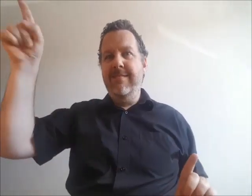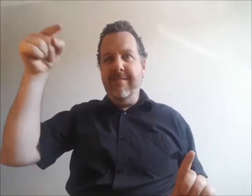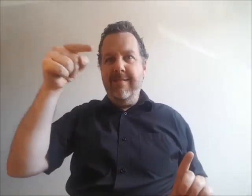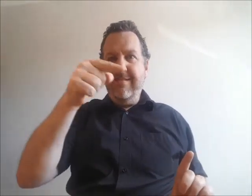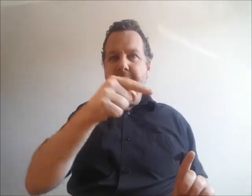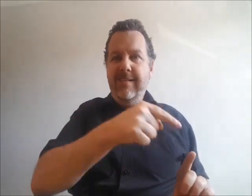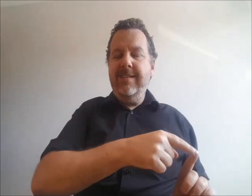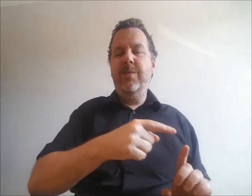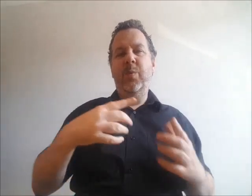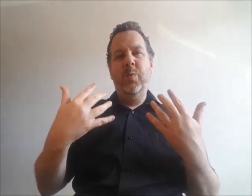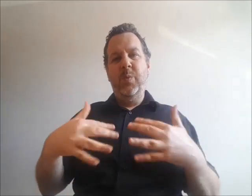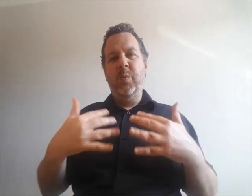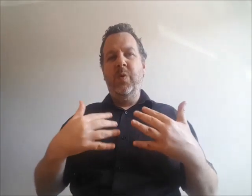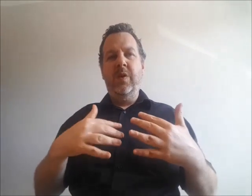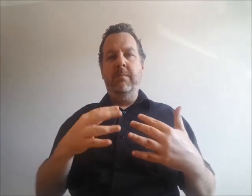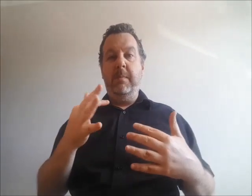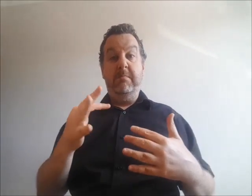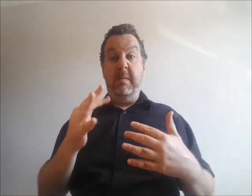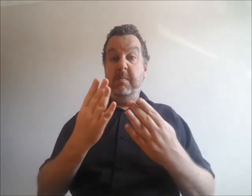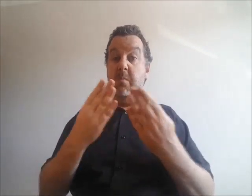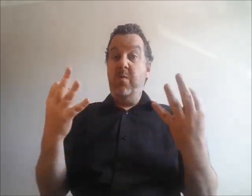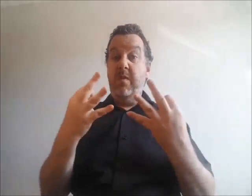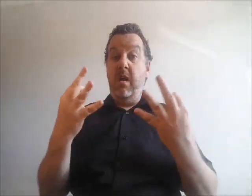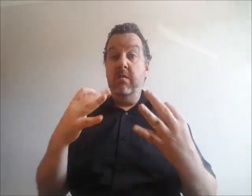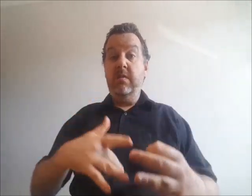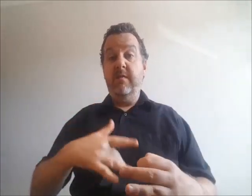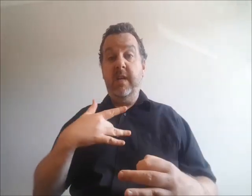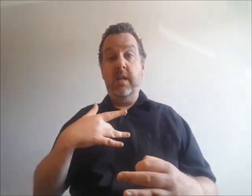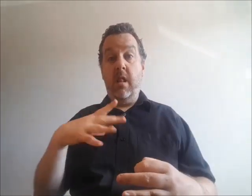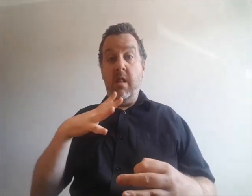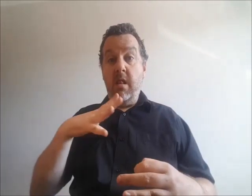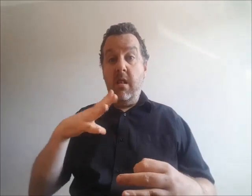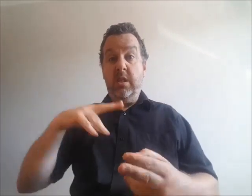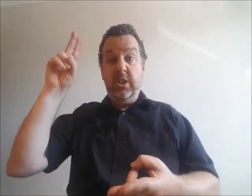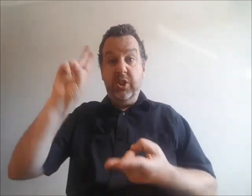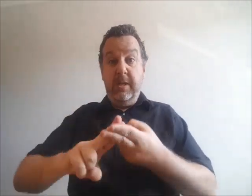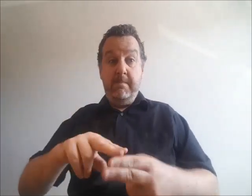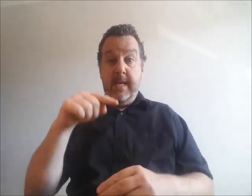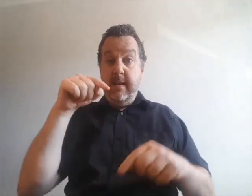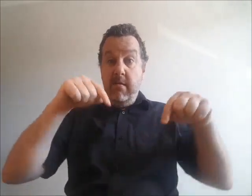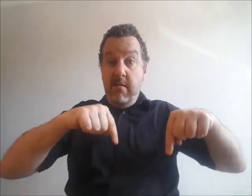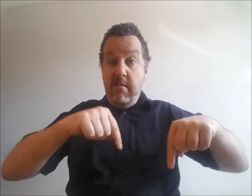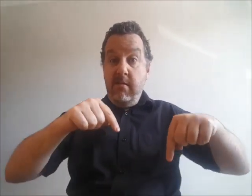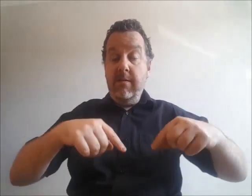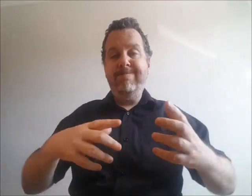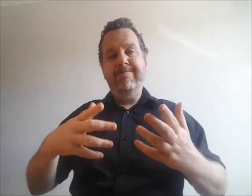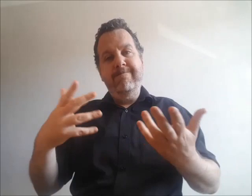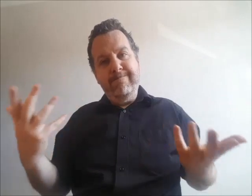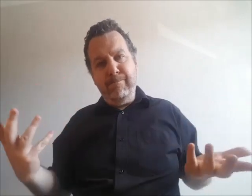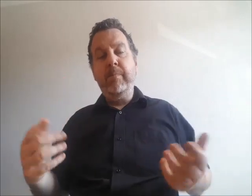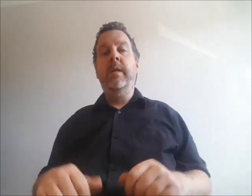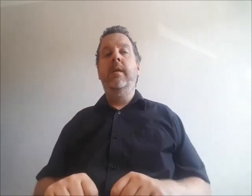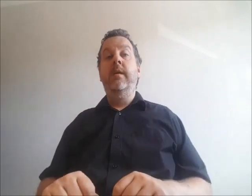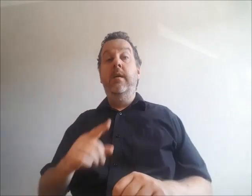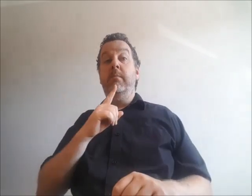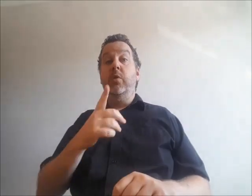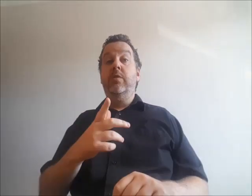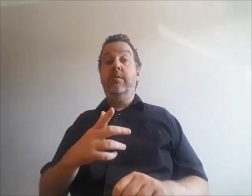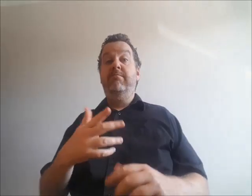really considerable. So maybe the Board of Guardians just felt it was handier and cheaper to have Mary educated locally.